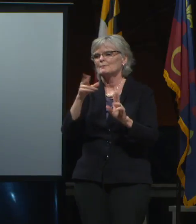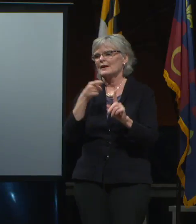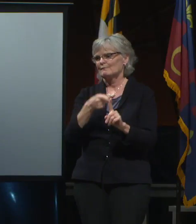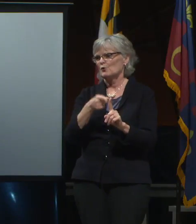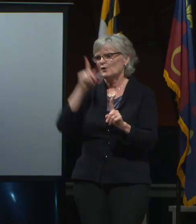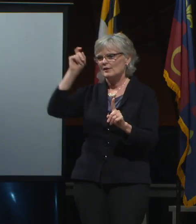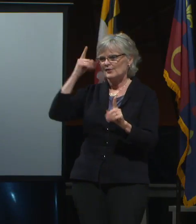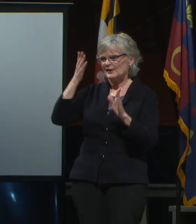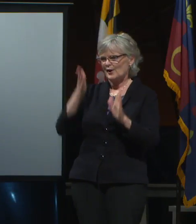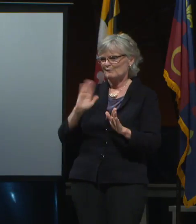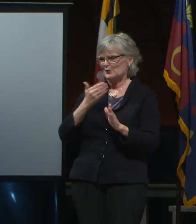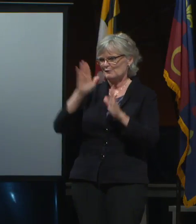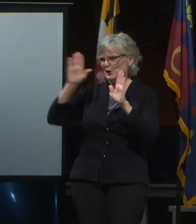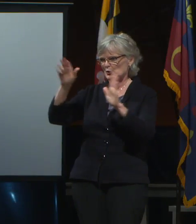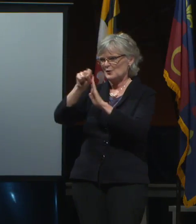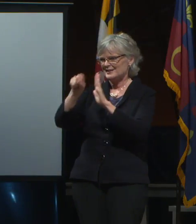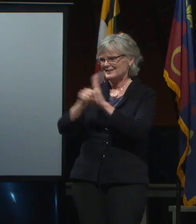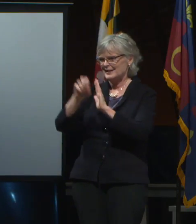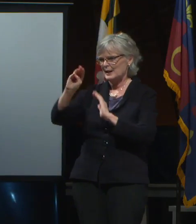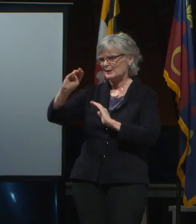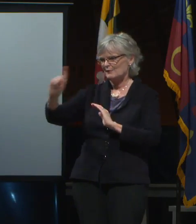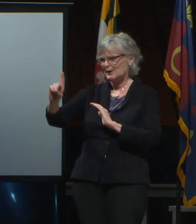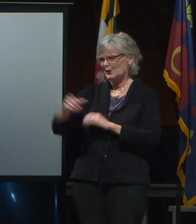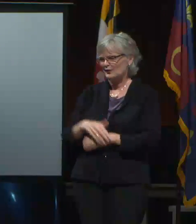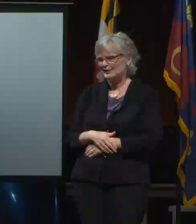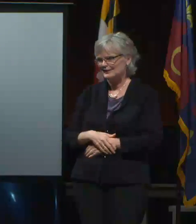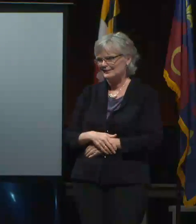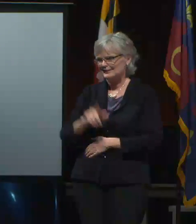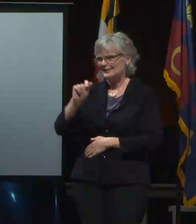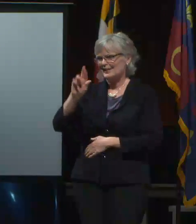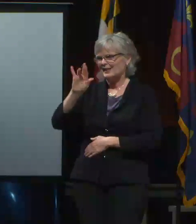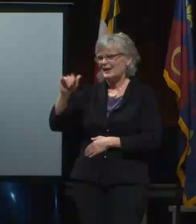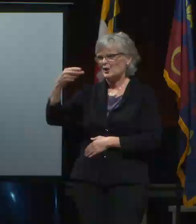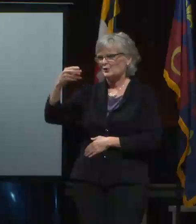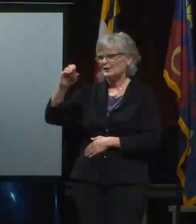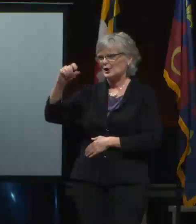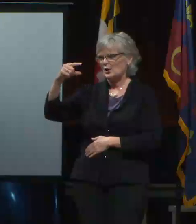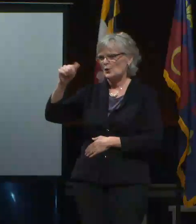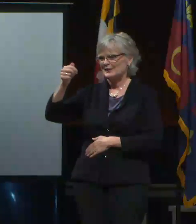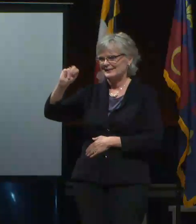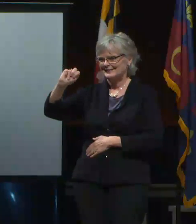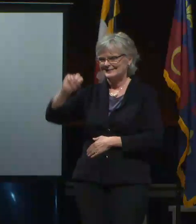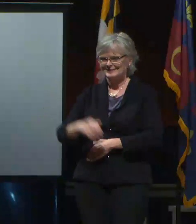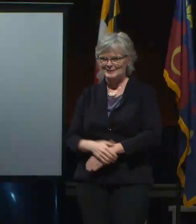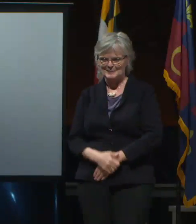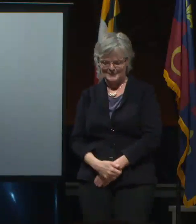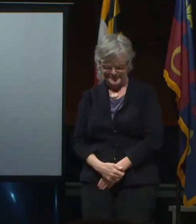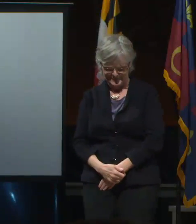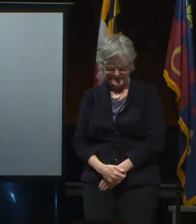the governor of our great state of Maryland, Larry Hogan.